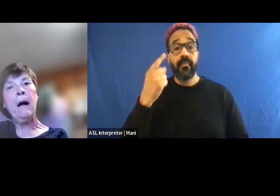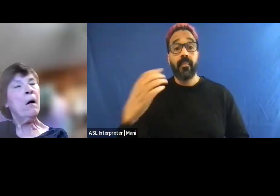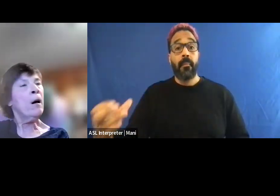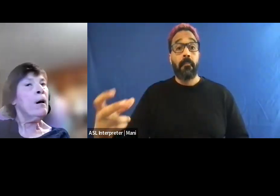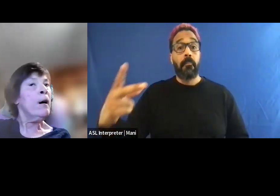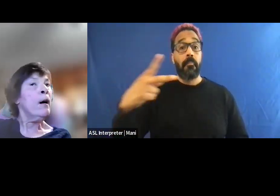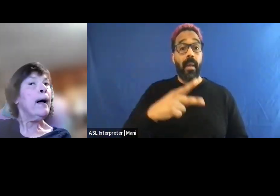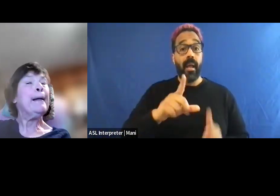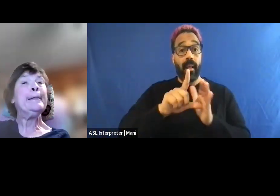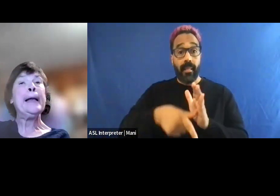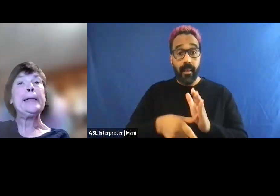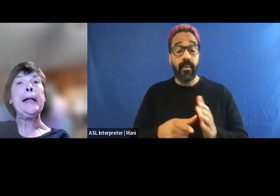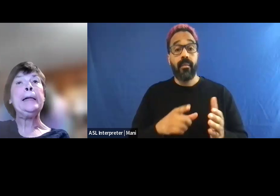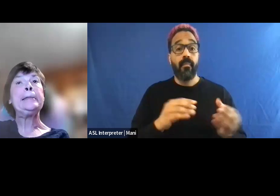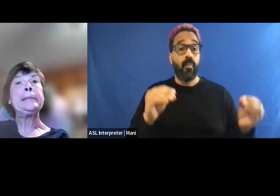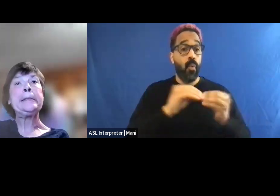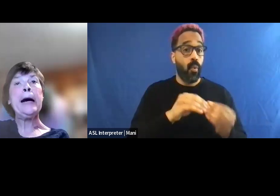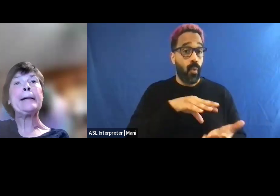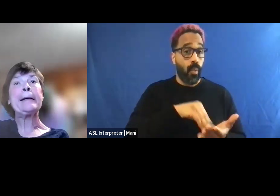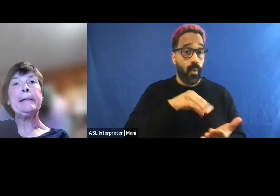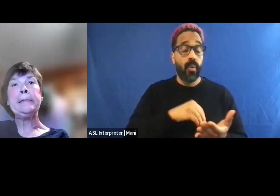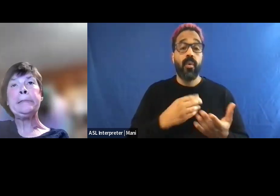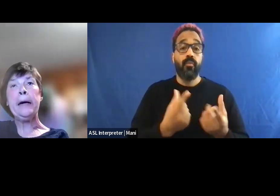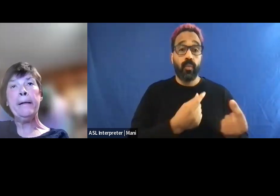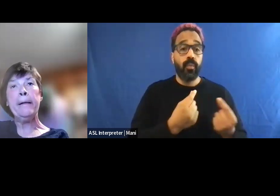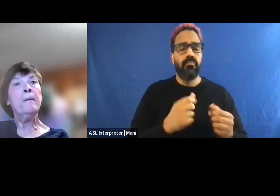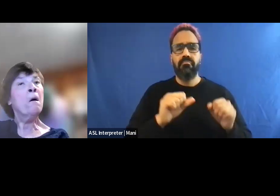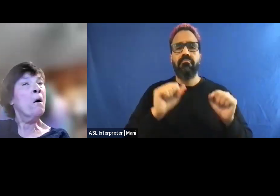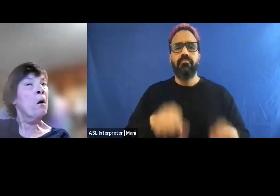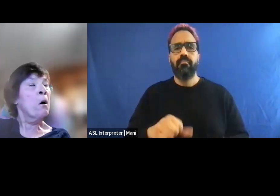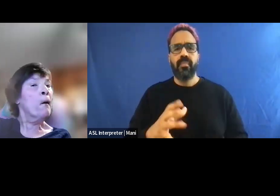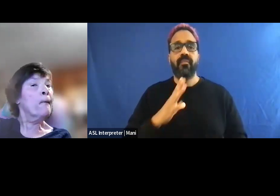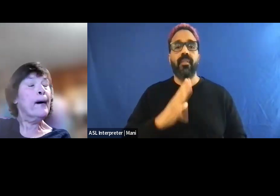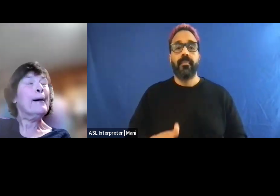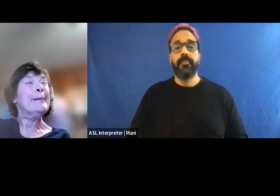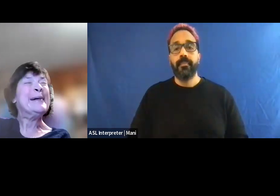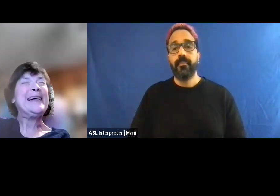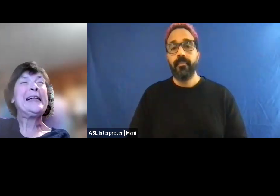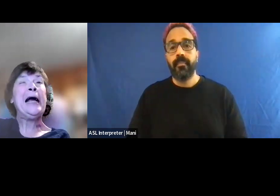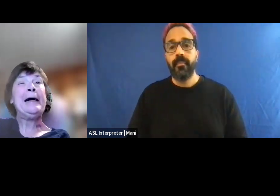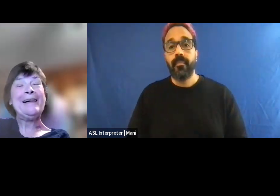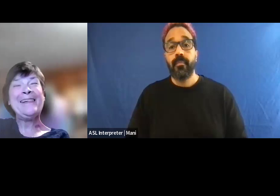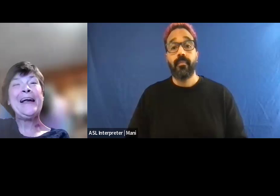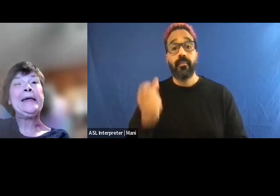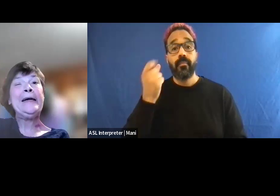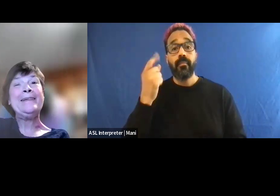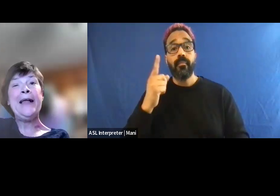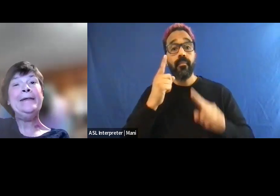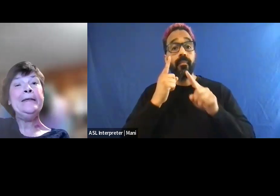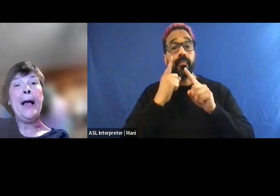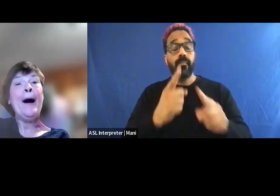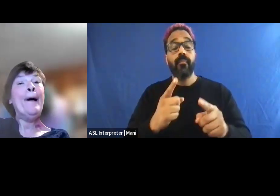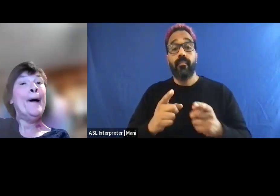us if they get stuck or something, but we